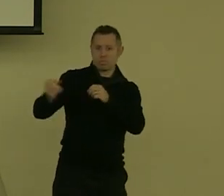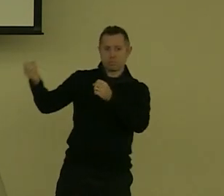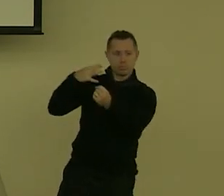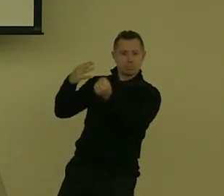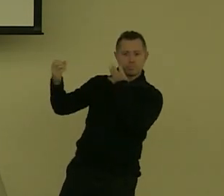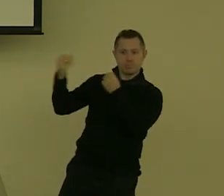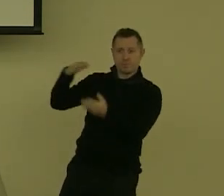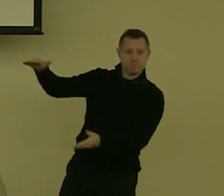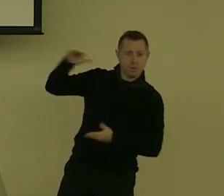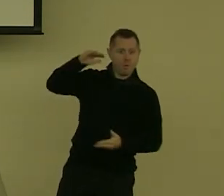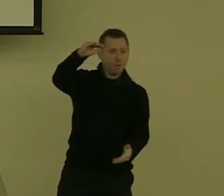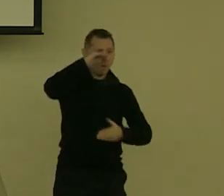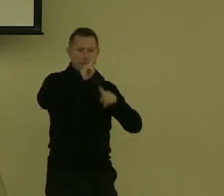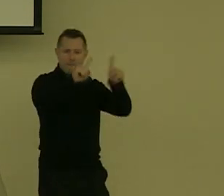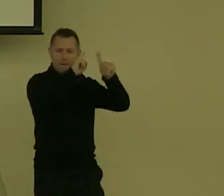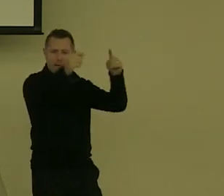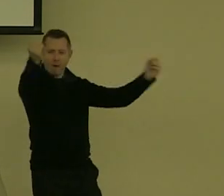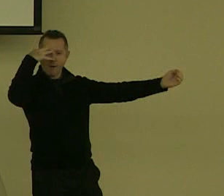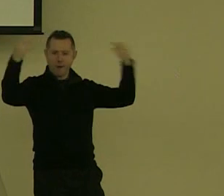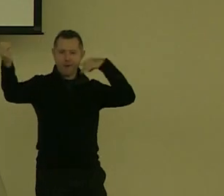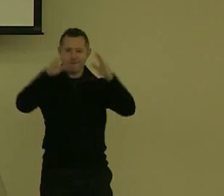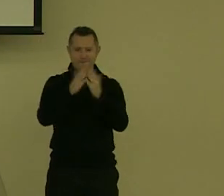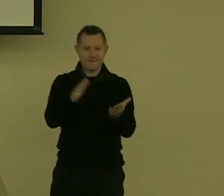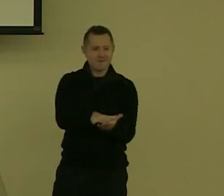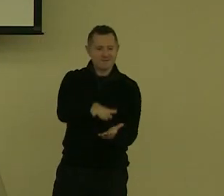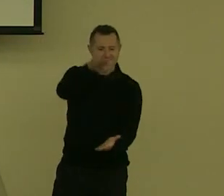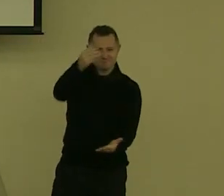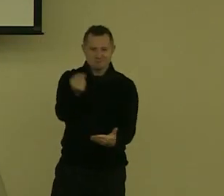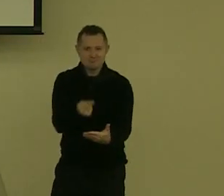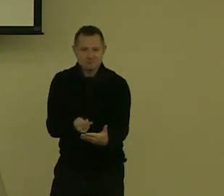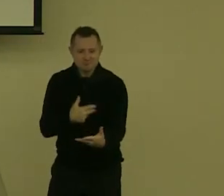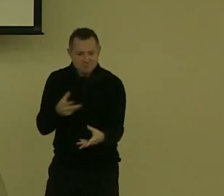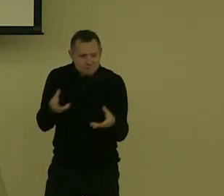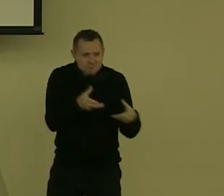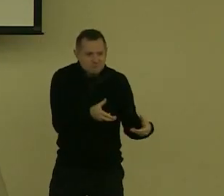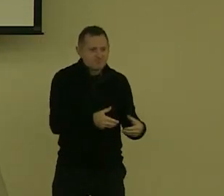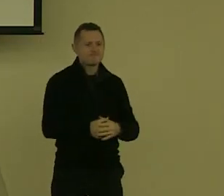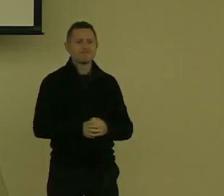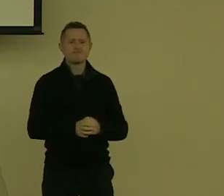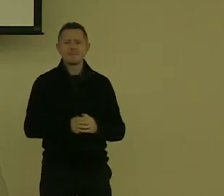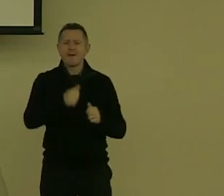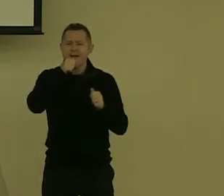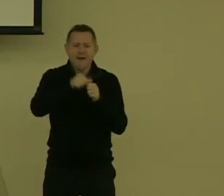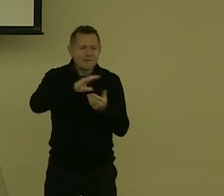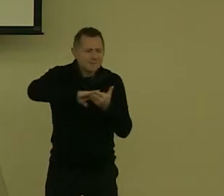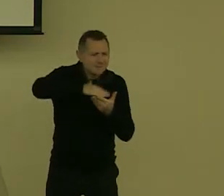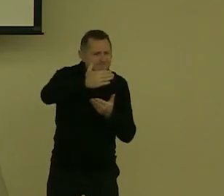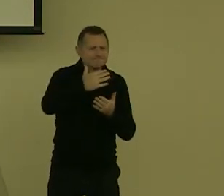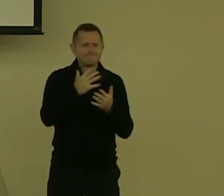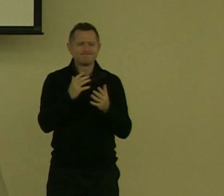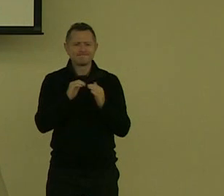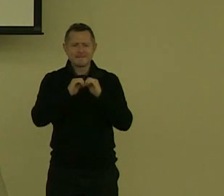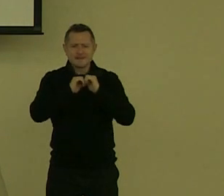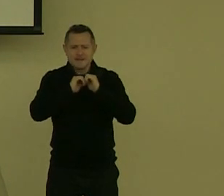include roughly 50,000 letters from everyone Dennis Kitchen ever corresponded with as